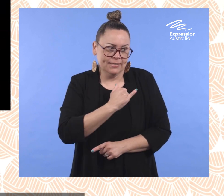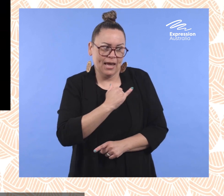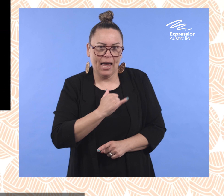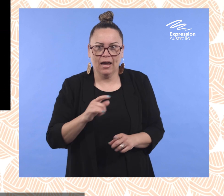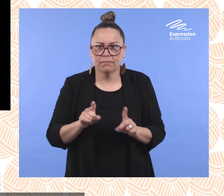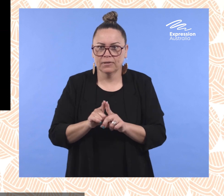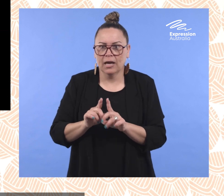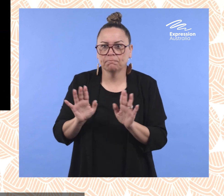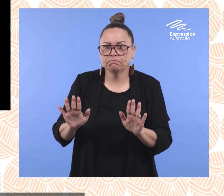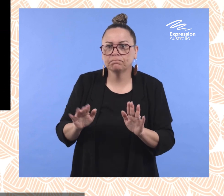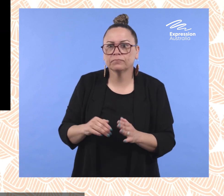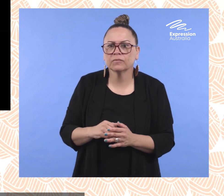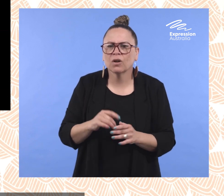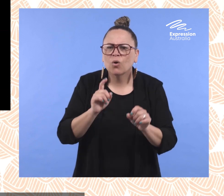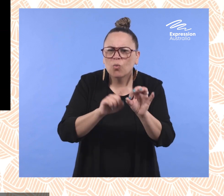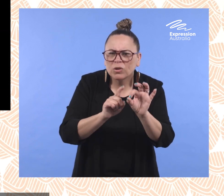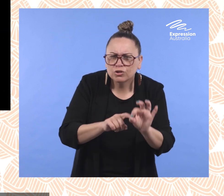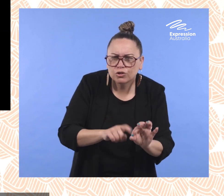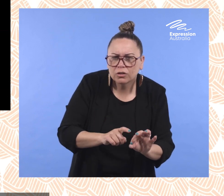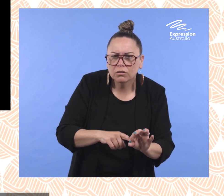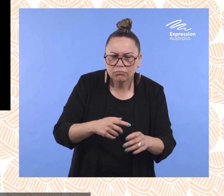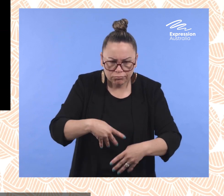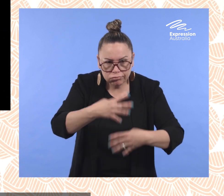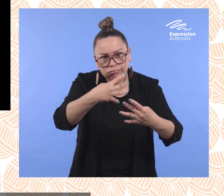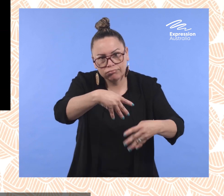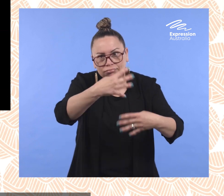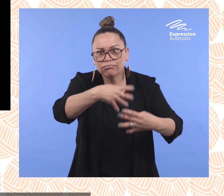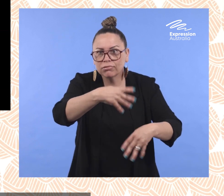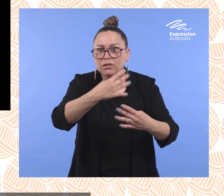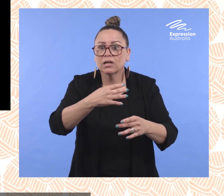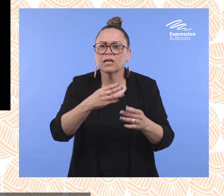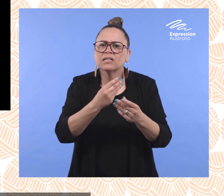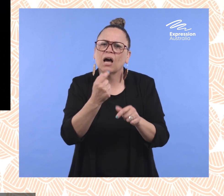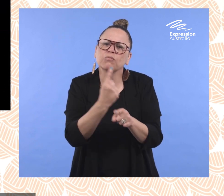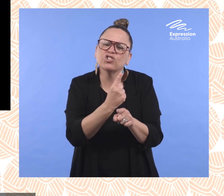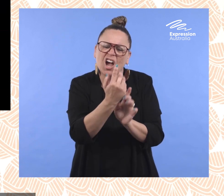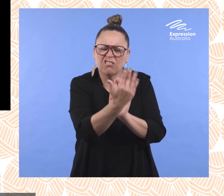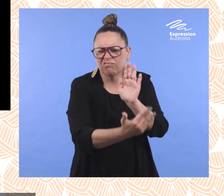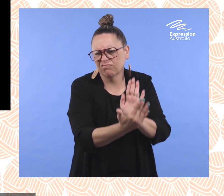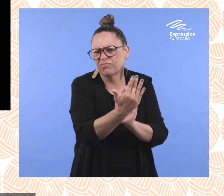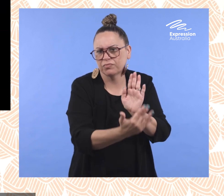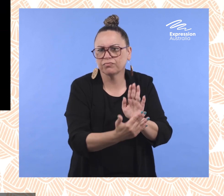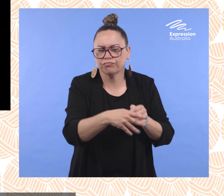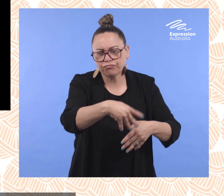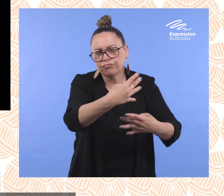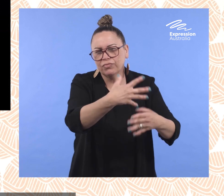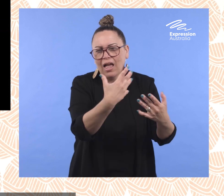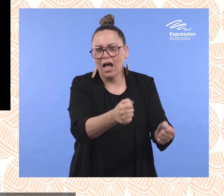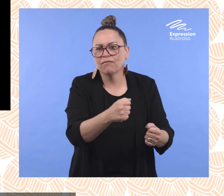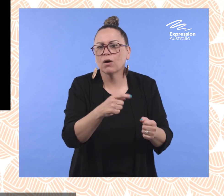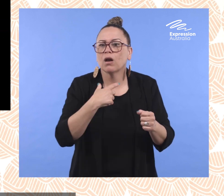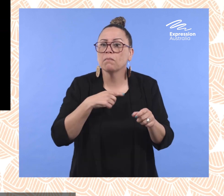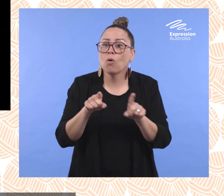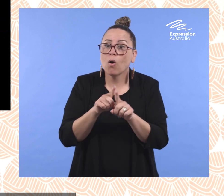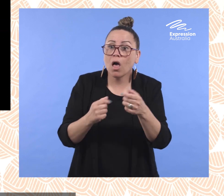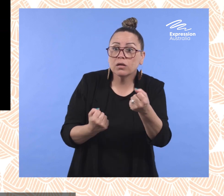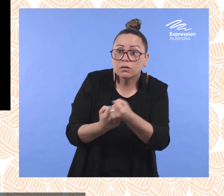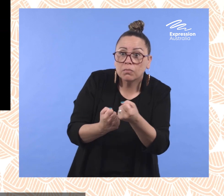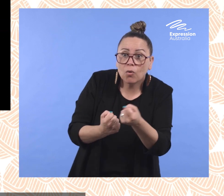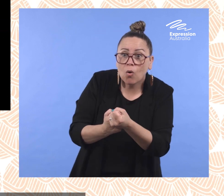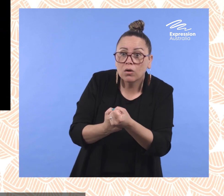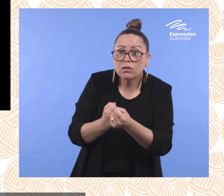And we'll get back to this. There are questions starting to appear. Some That's of the good. commentary in the chat, Aunty Munya, is Yeah. particularly around